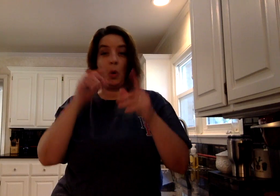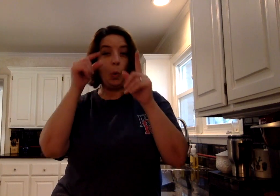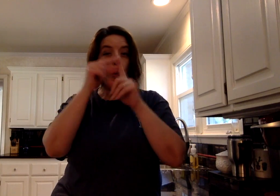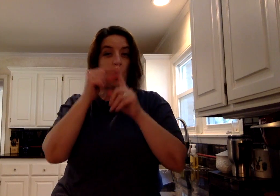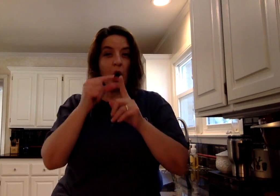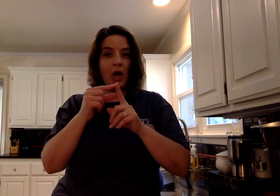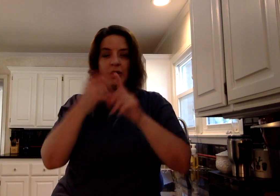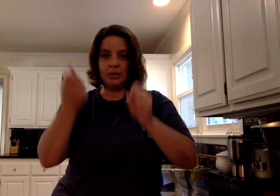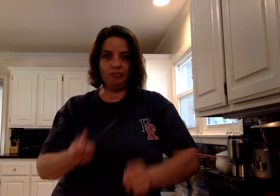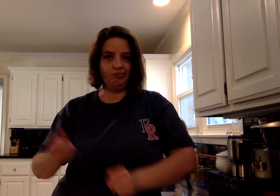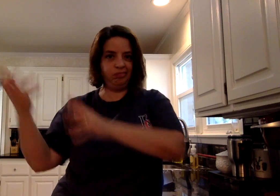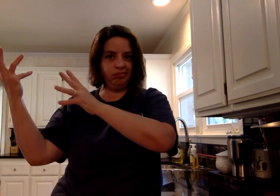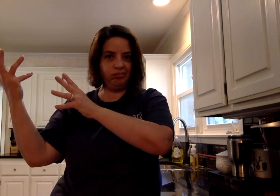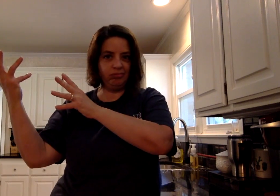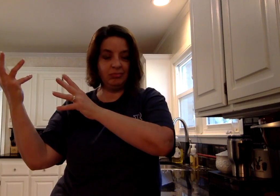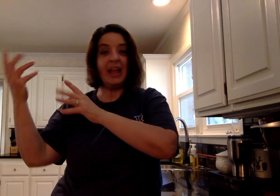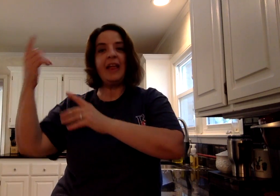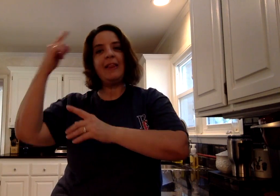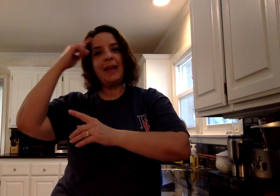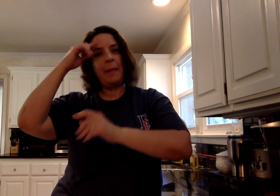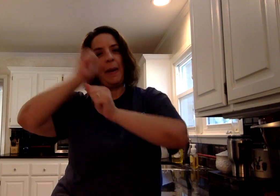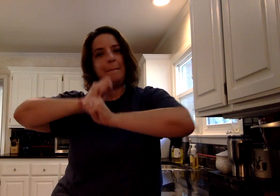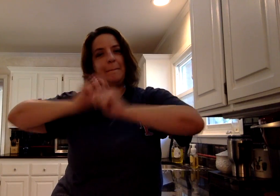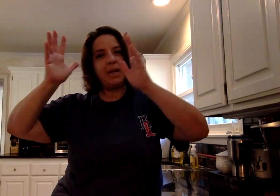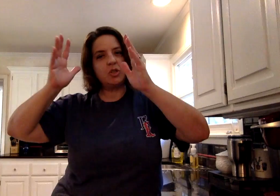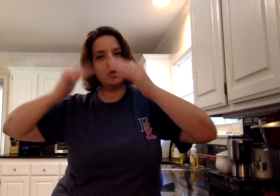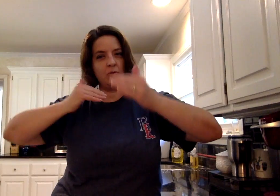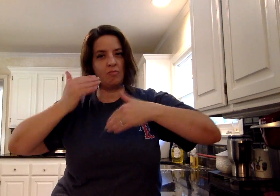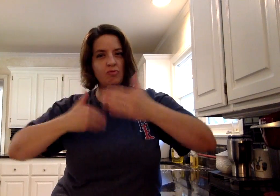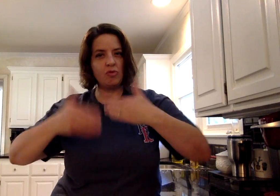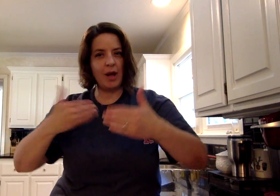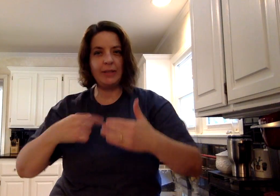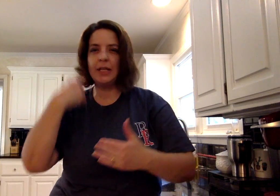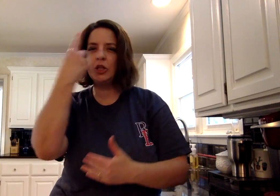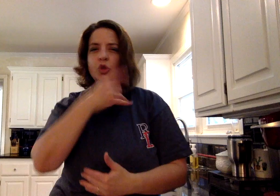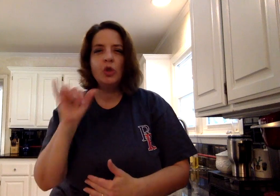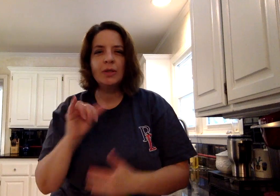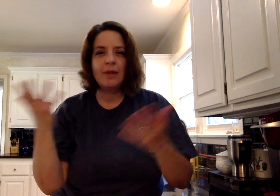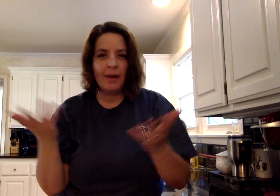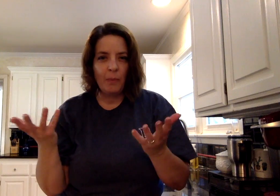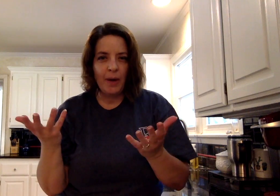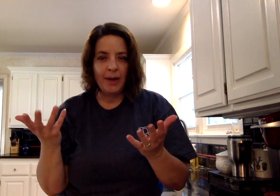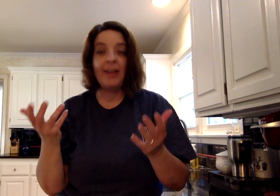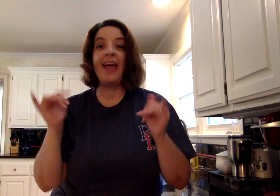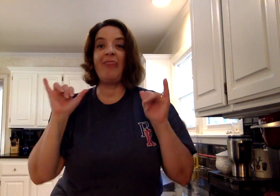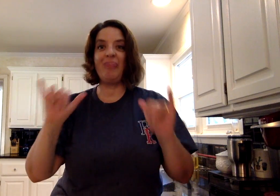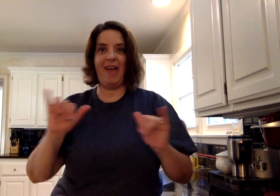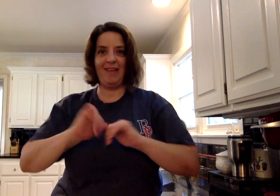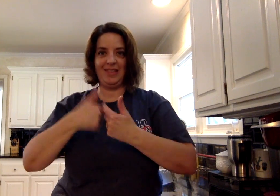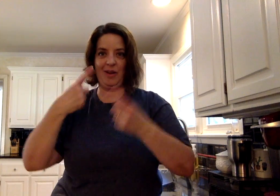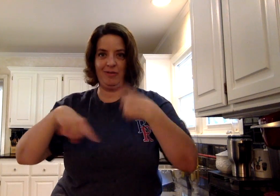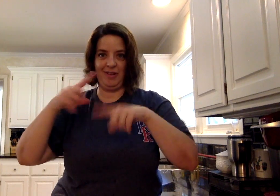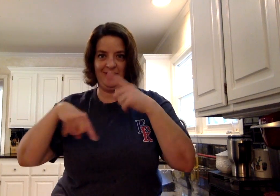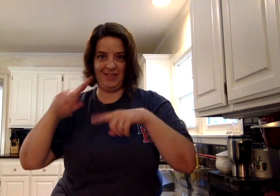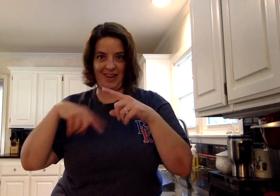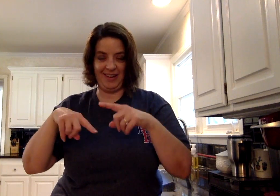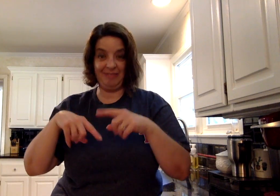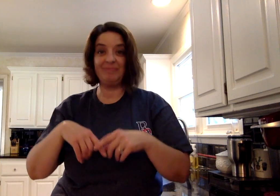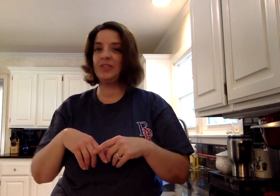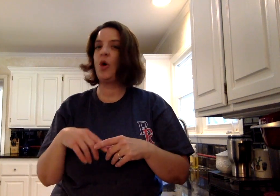as it looks. So just don't think about words, think about pictures, and what the process looks like. And that's